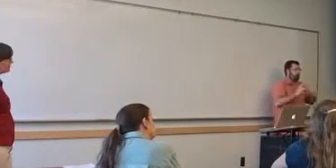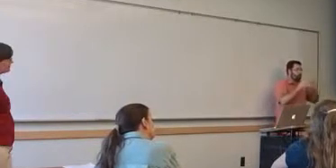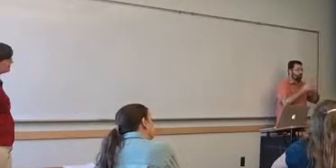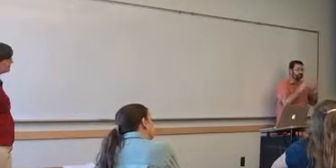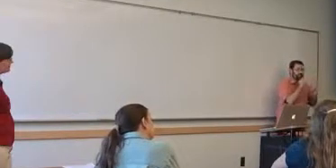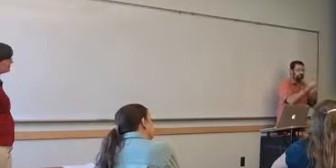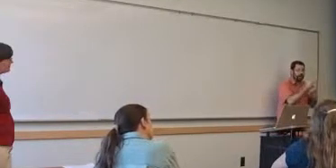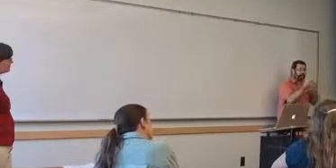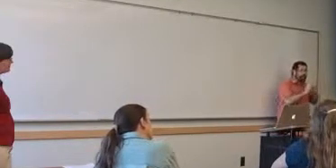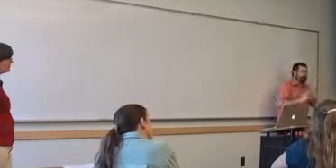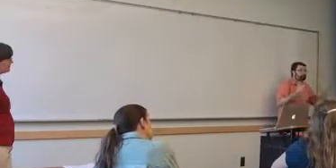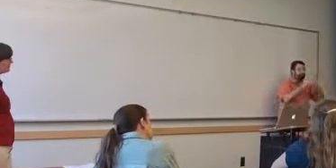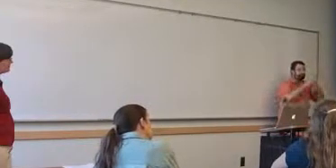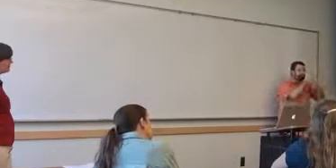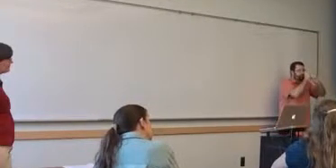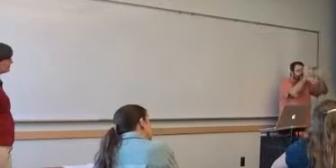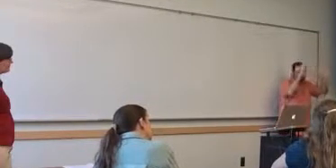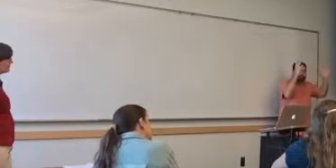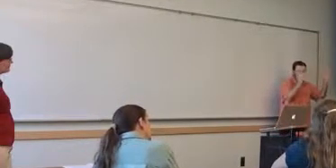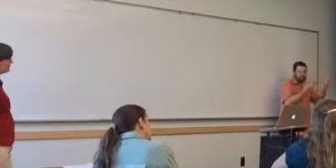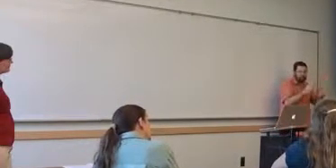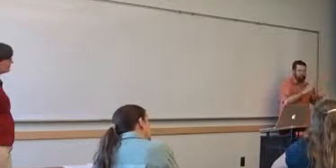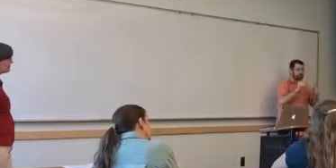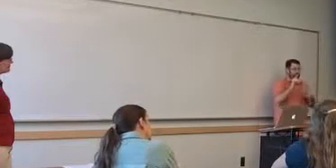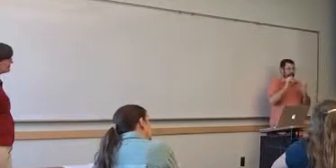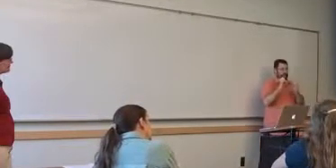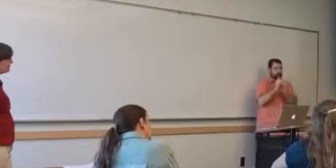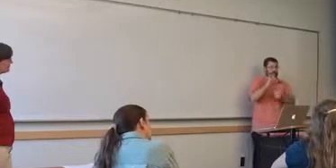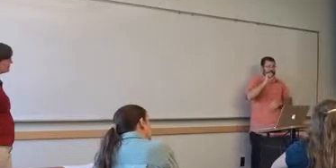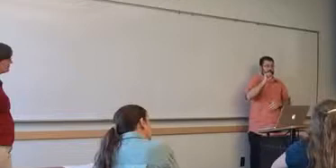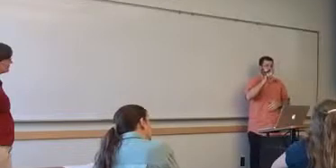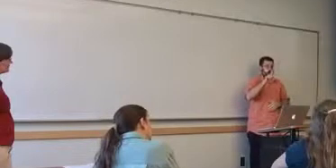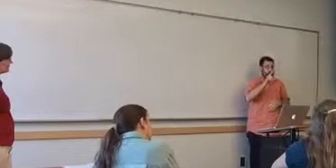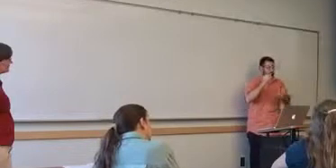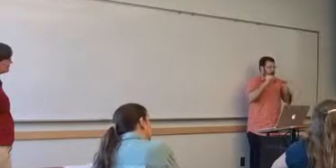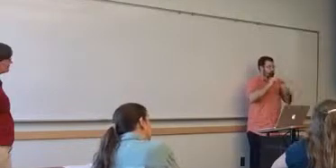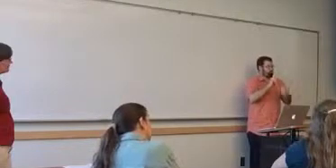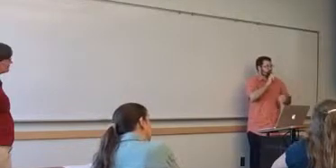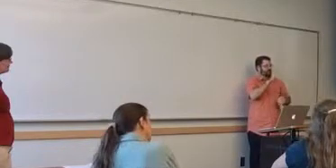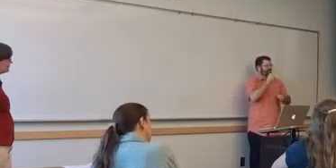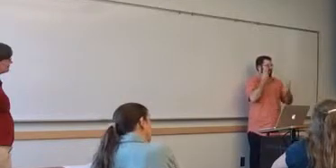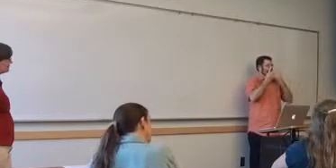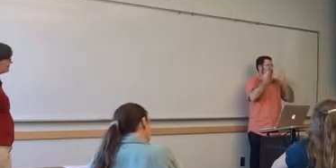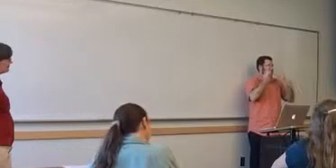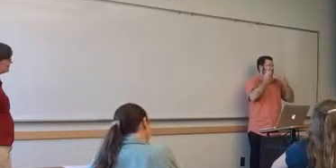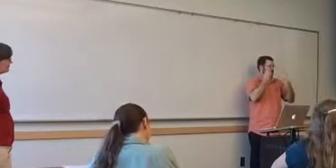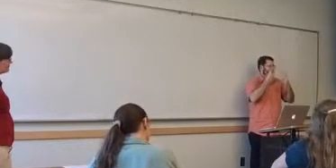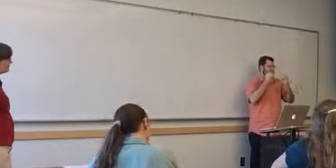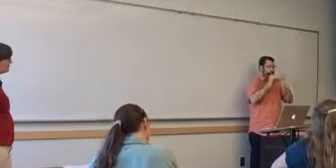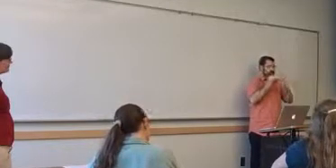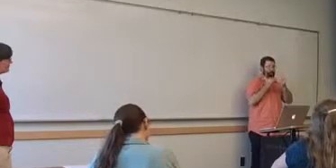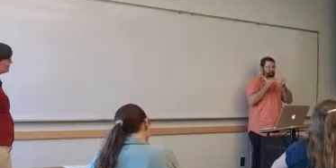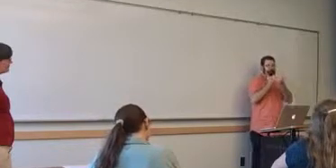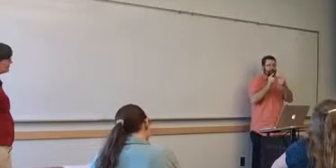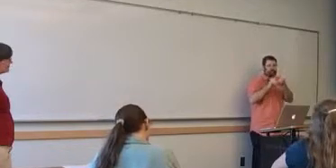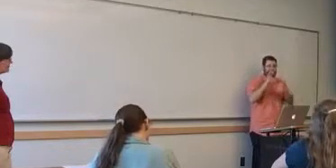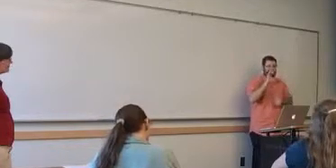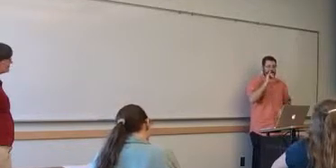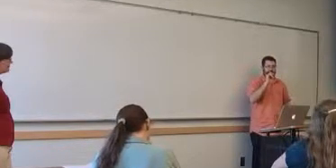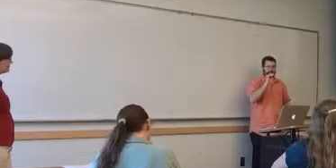So you guys might like an enjoyable story because it paints a picture. But with ASL, you really can show the picture. It's very visual. So